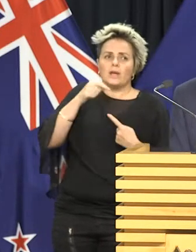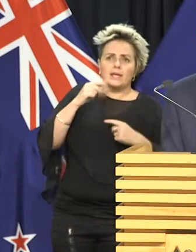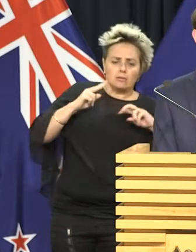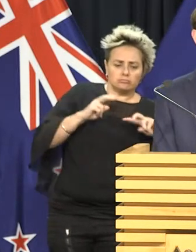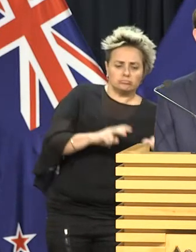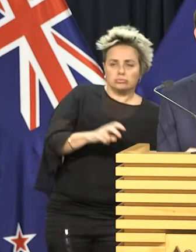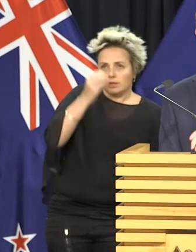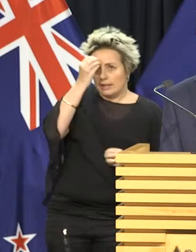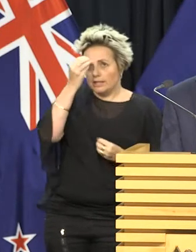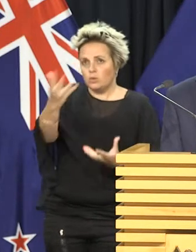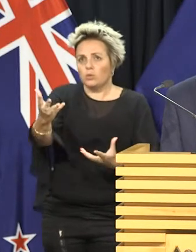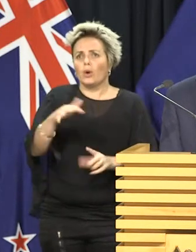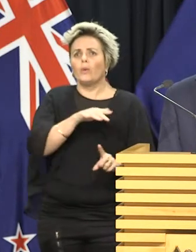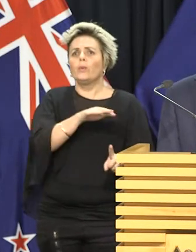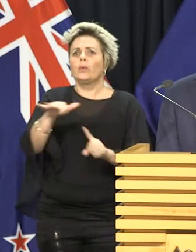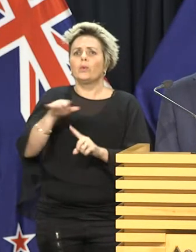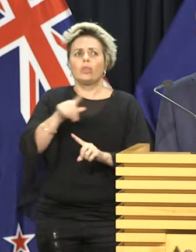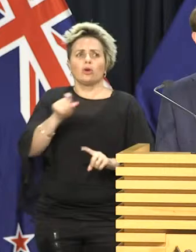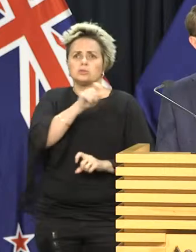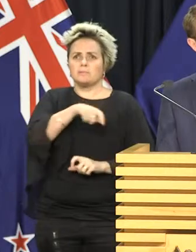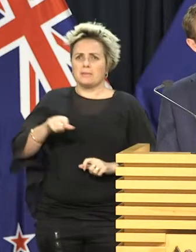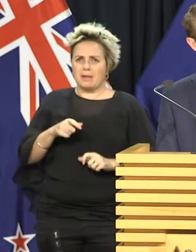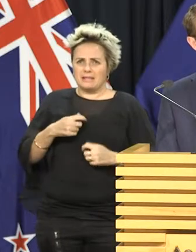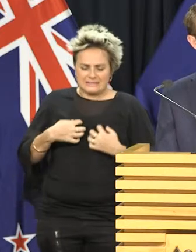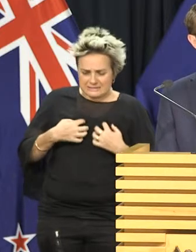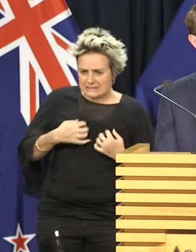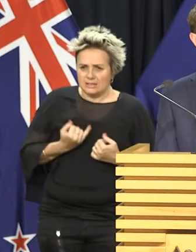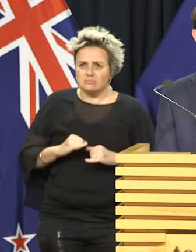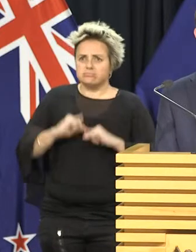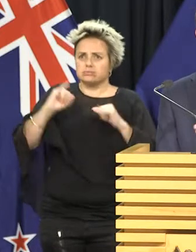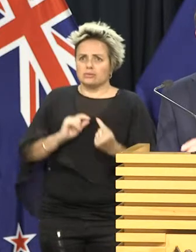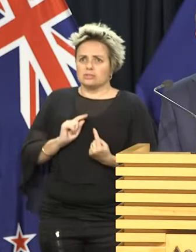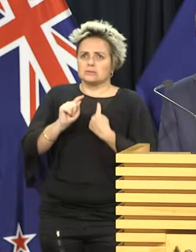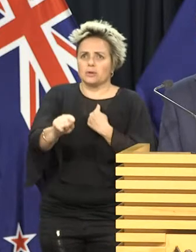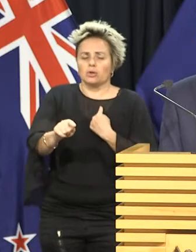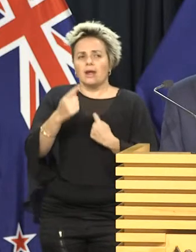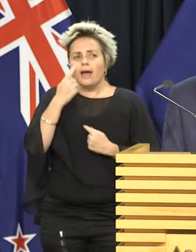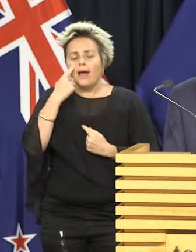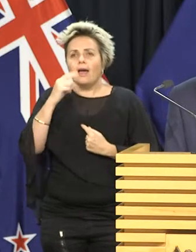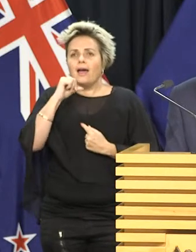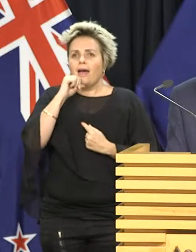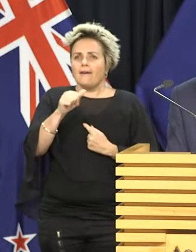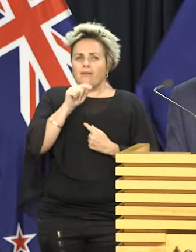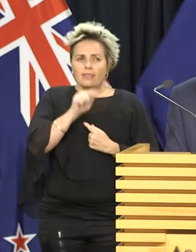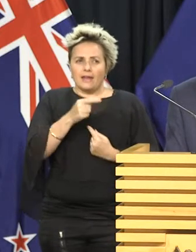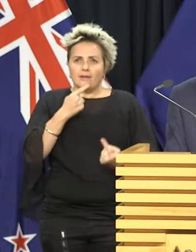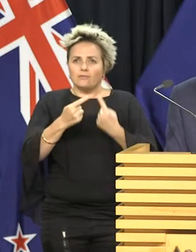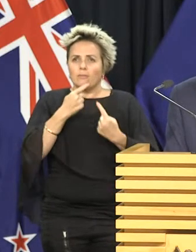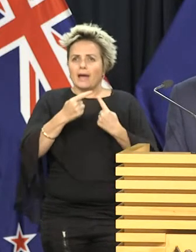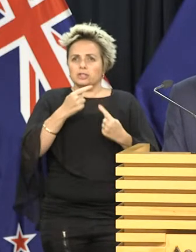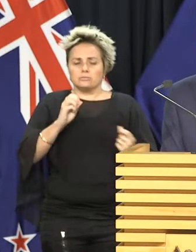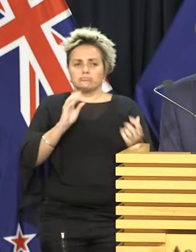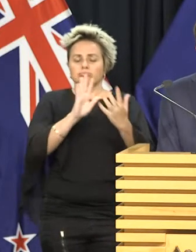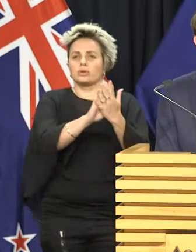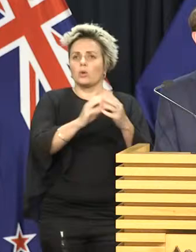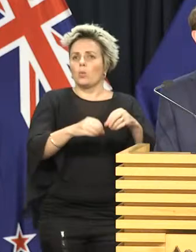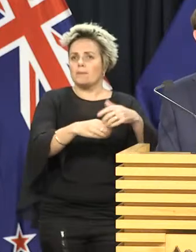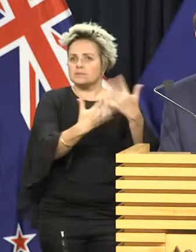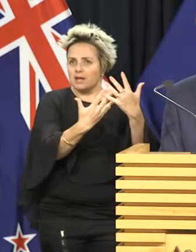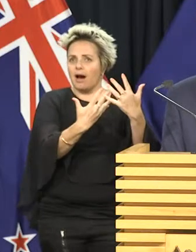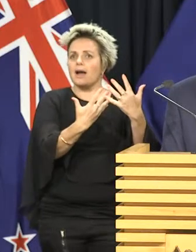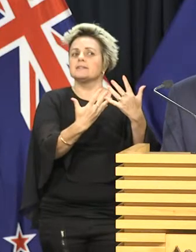come back to you on that, and check and see if ethnicity is one of the descriptors in the report that MedSafe will be putting up. I would hope it would